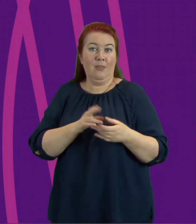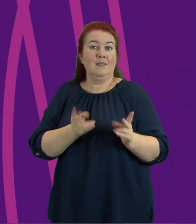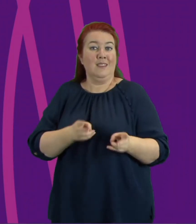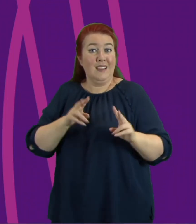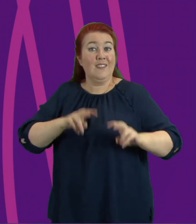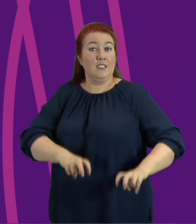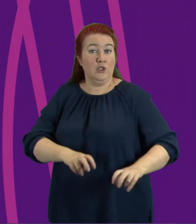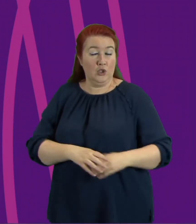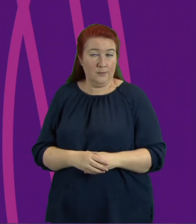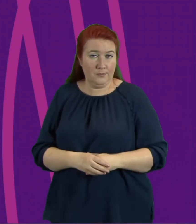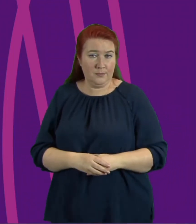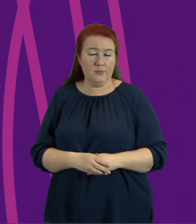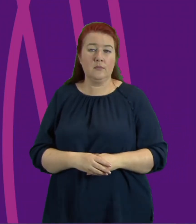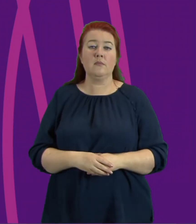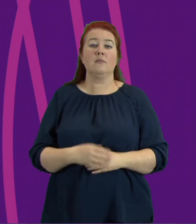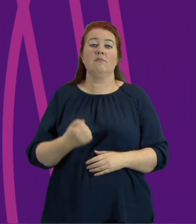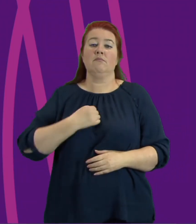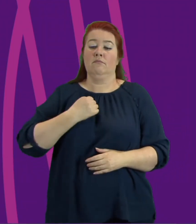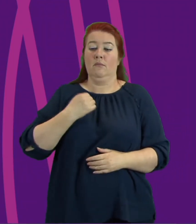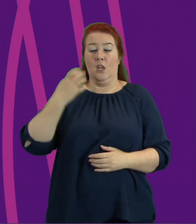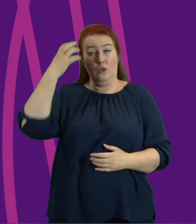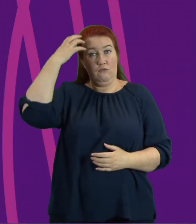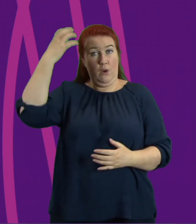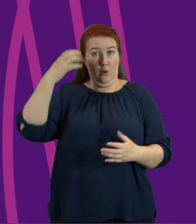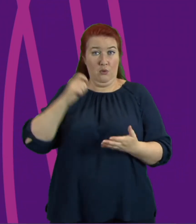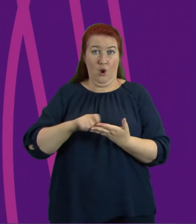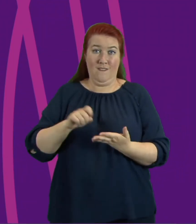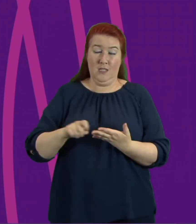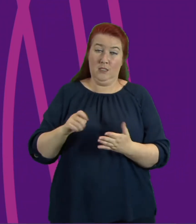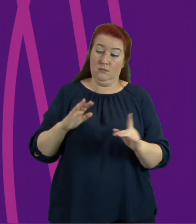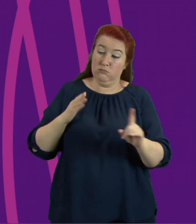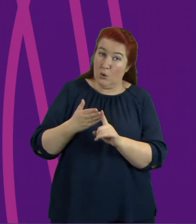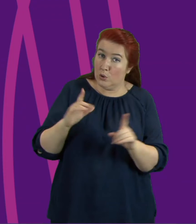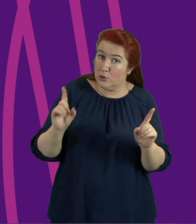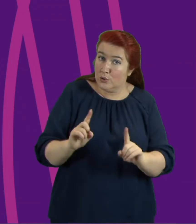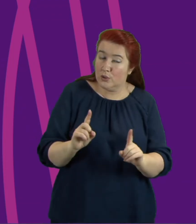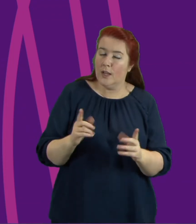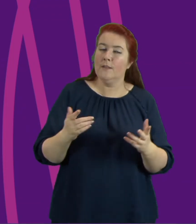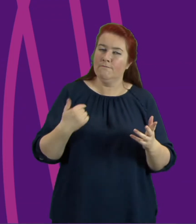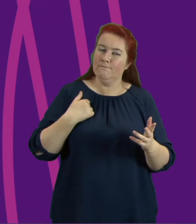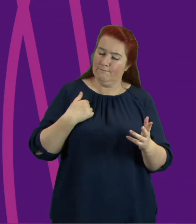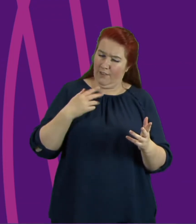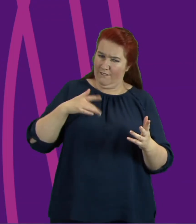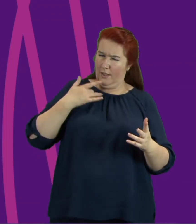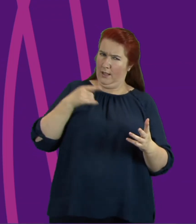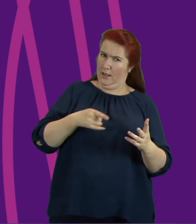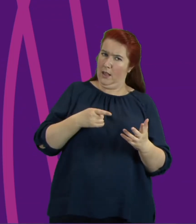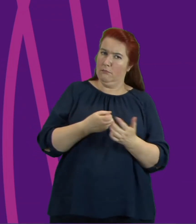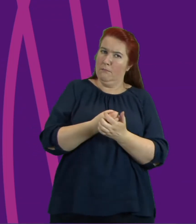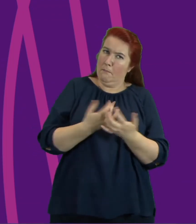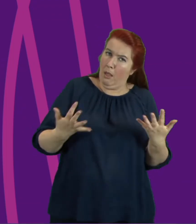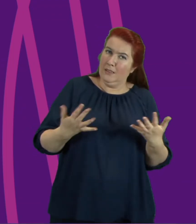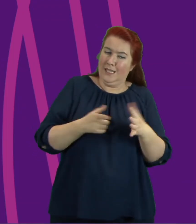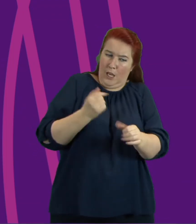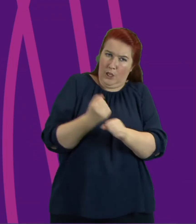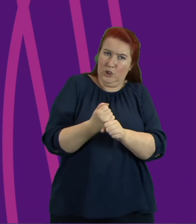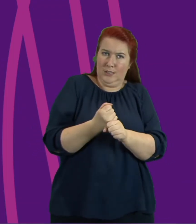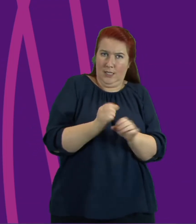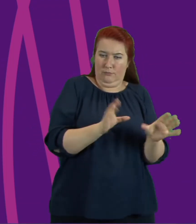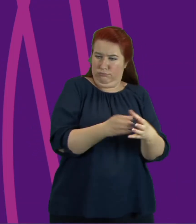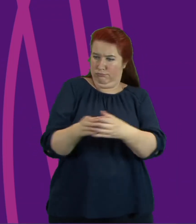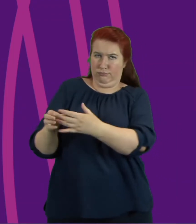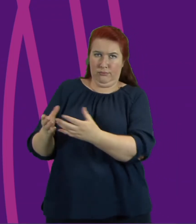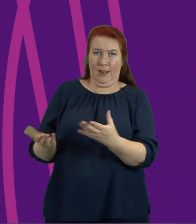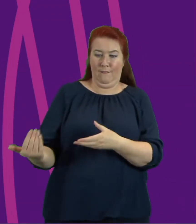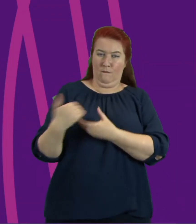area. The Crown's approach in this context is very much to see it as a multi-agency exercise